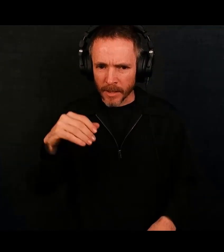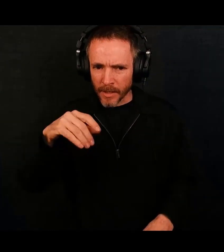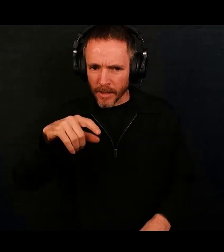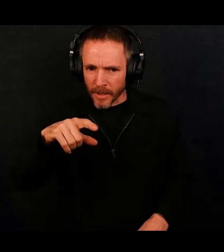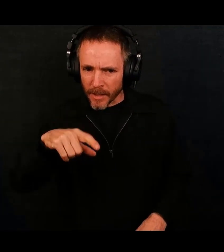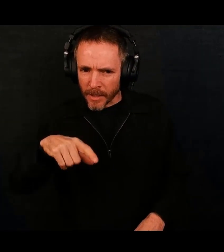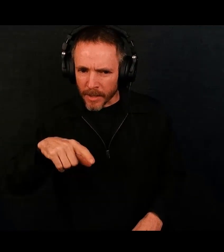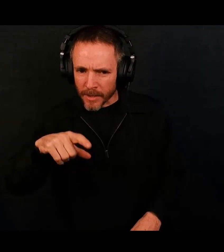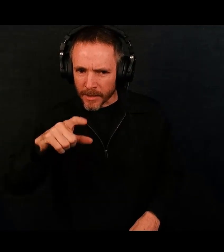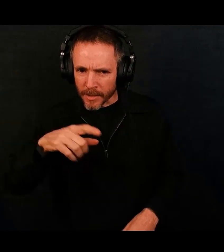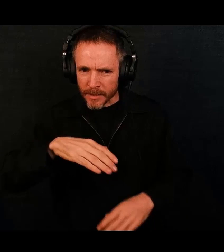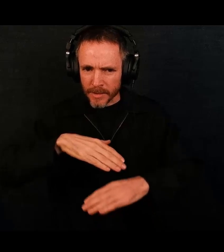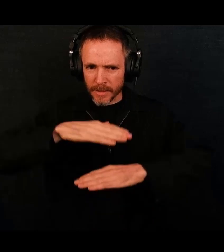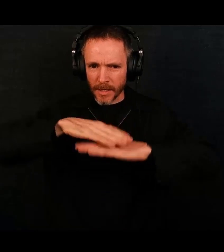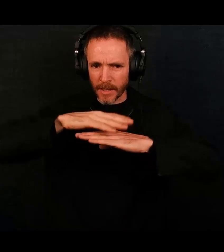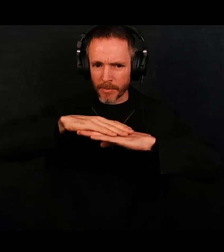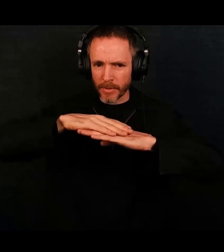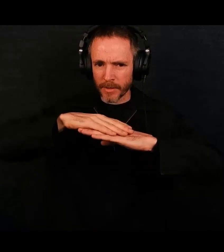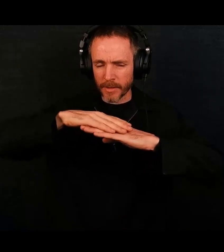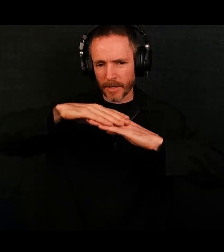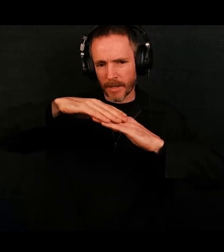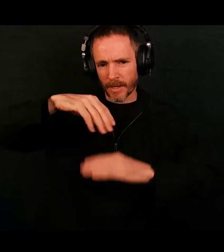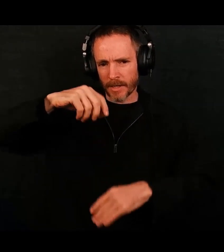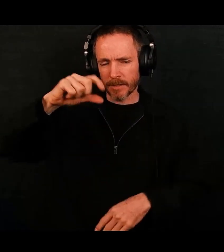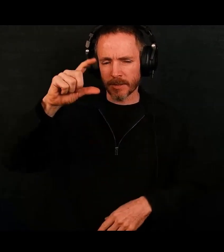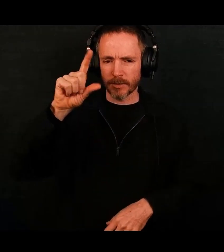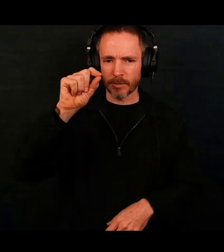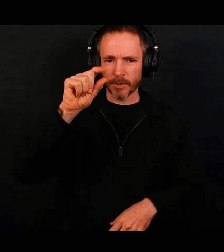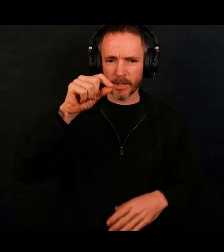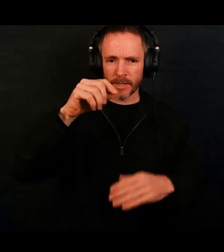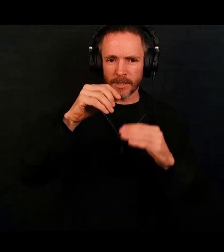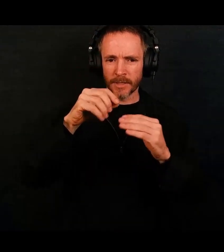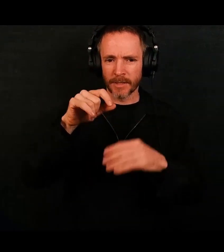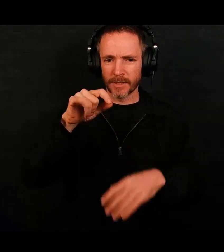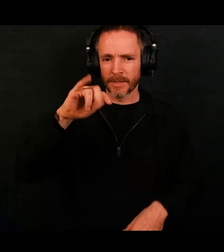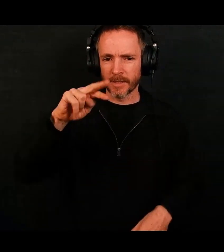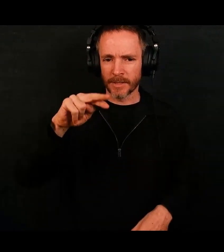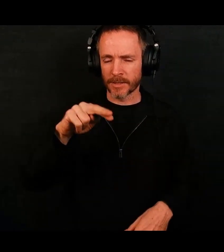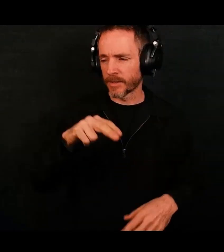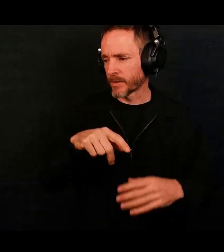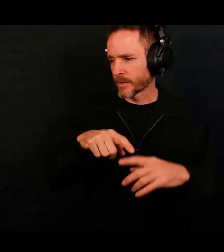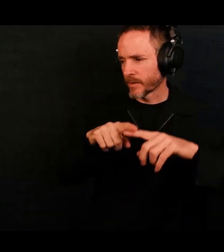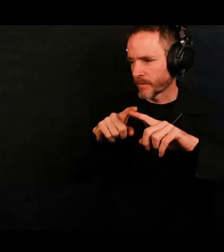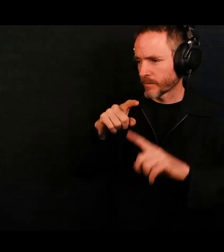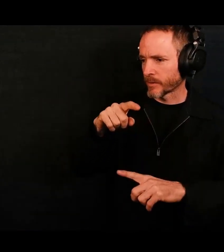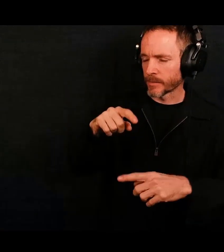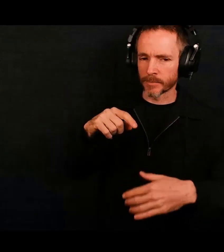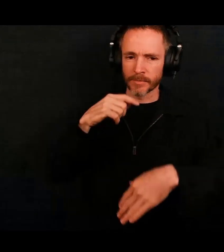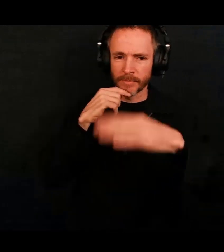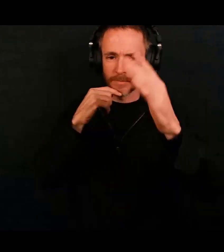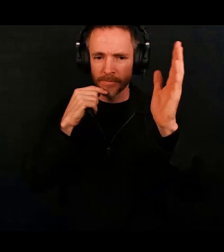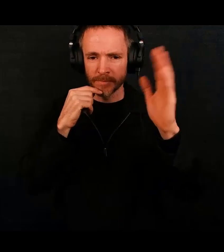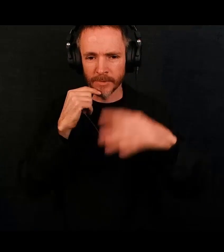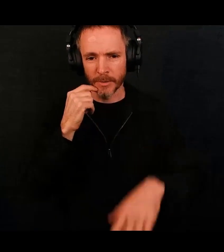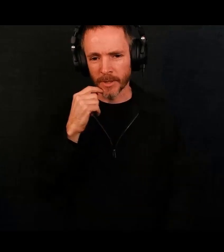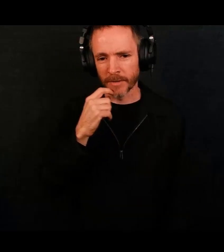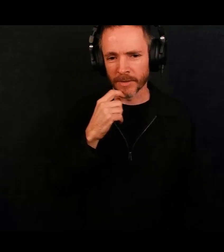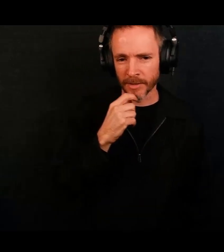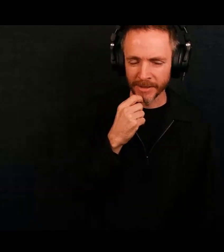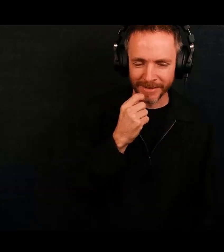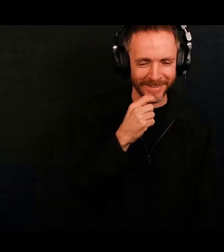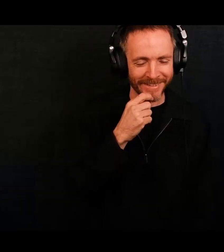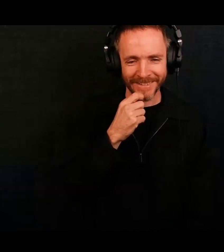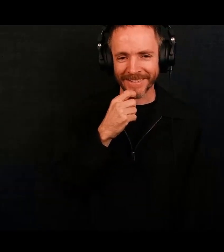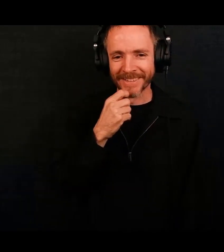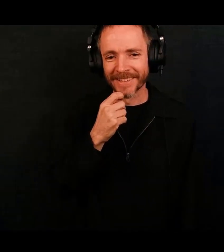something. And the top has 20 inches from